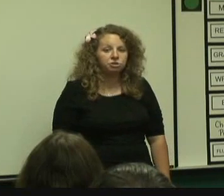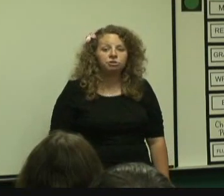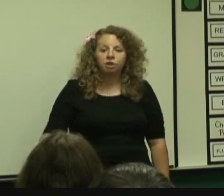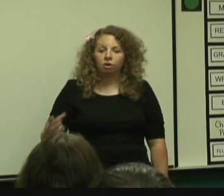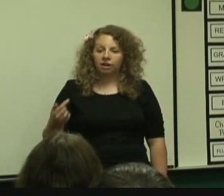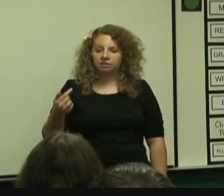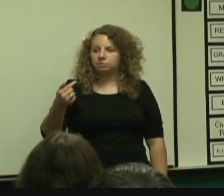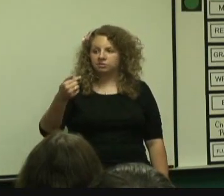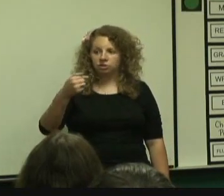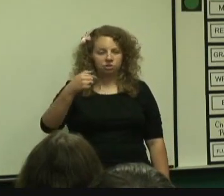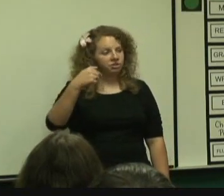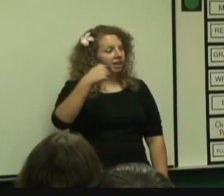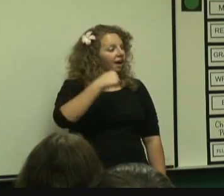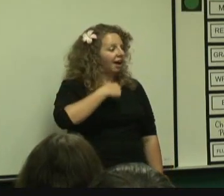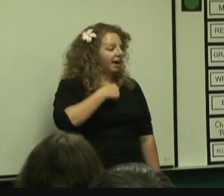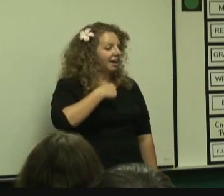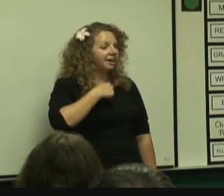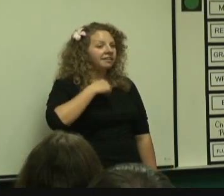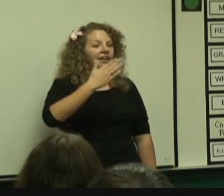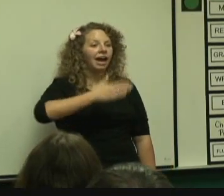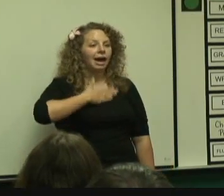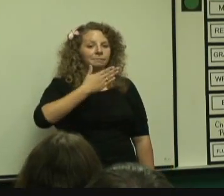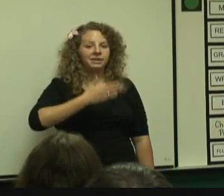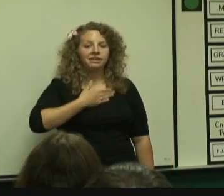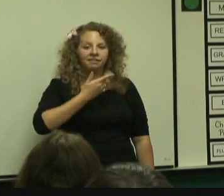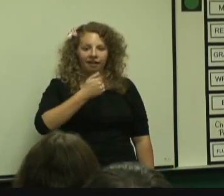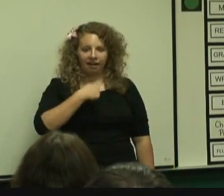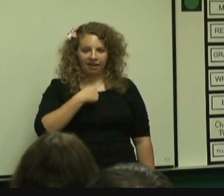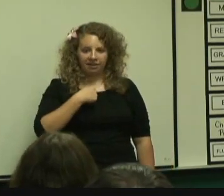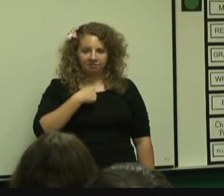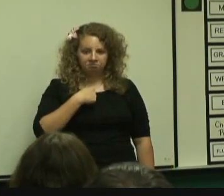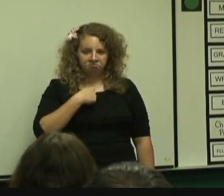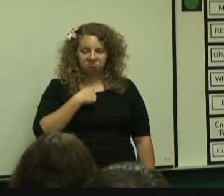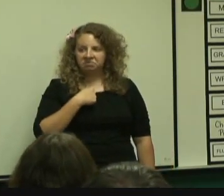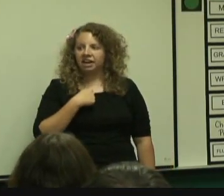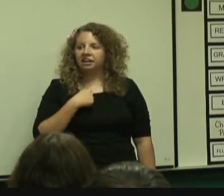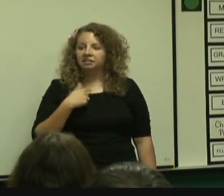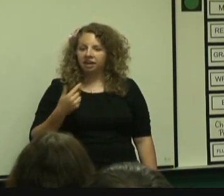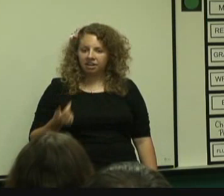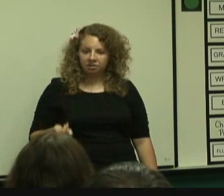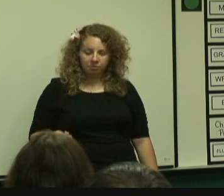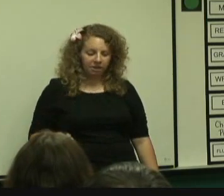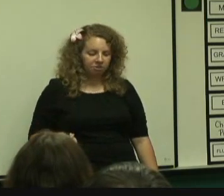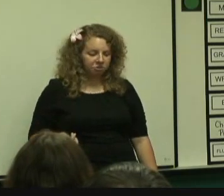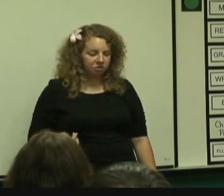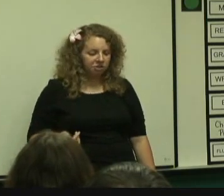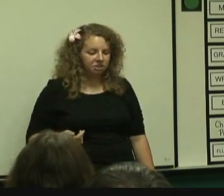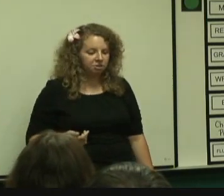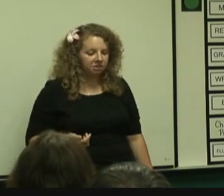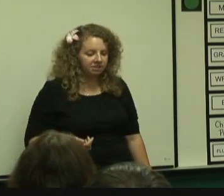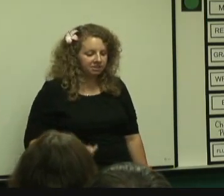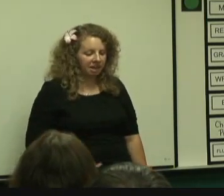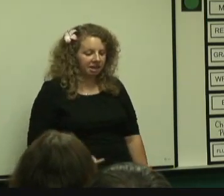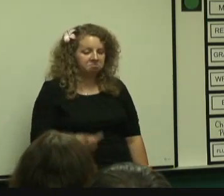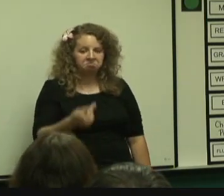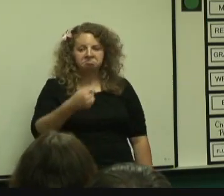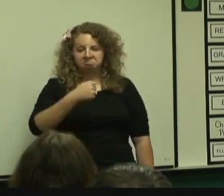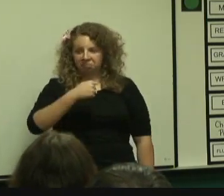so you can go, as we first learned, like I, happy, I. Okay. Another way you can do it is that you can say,